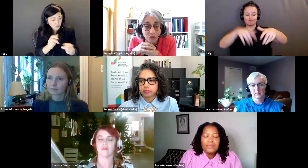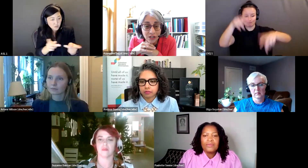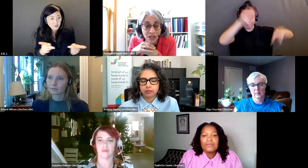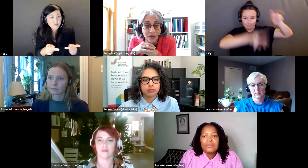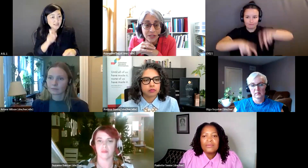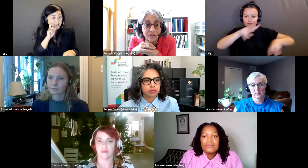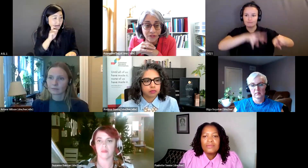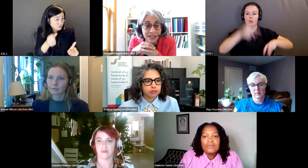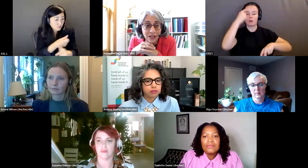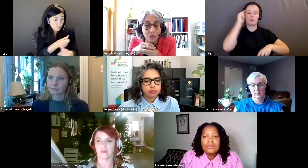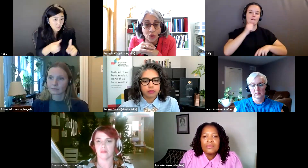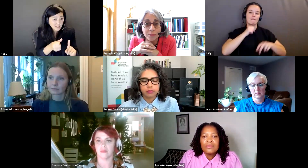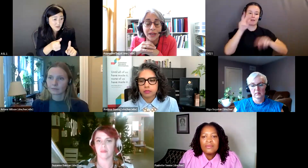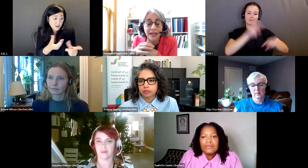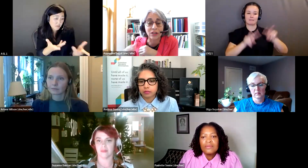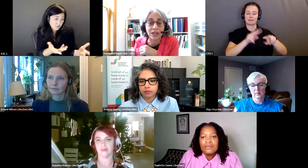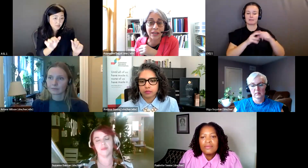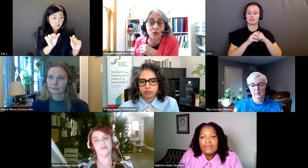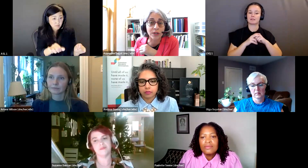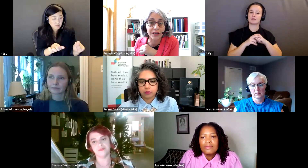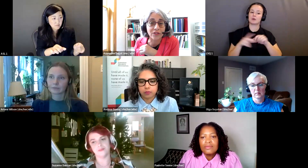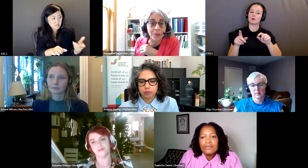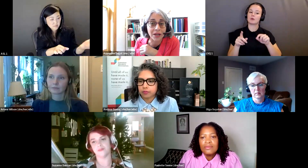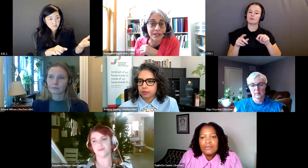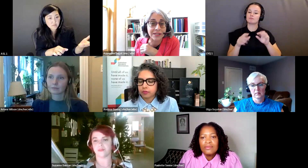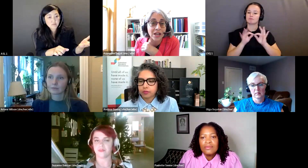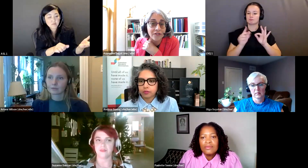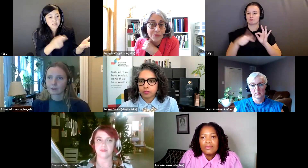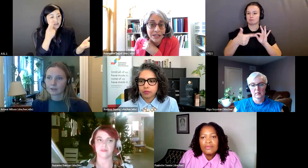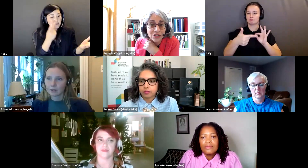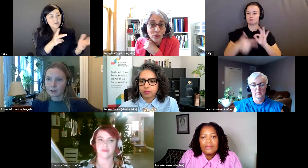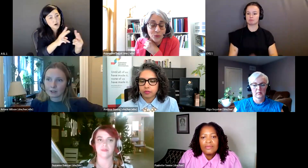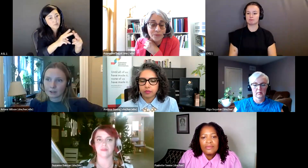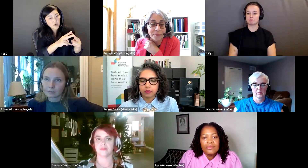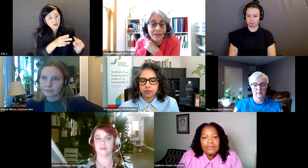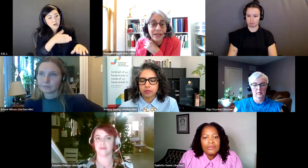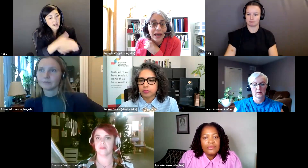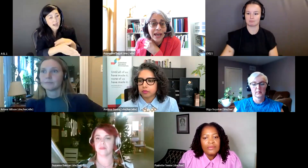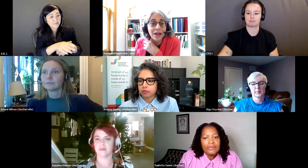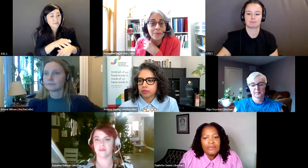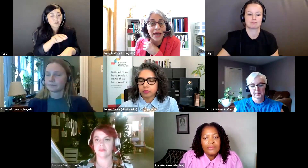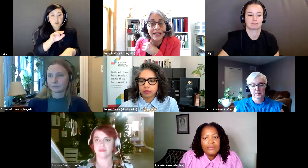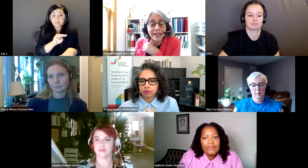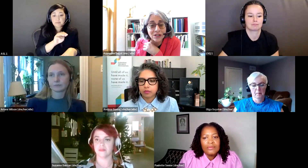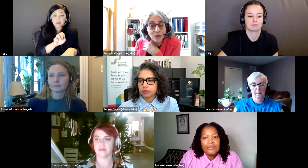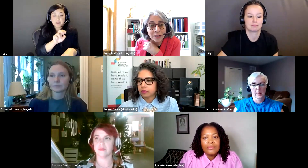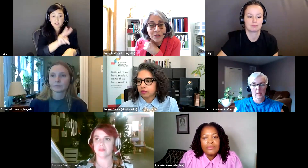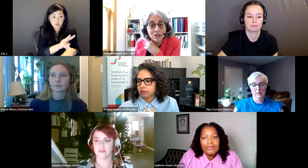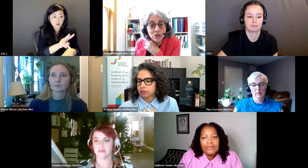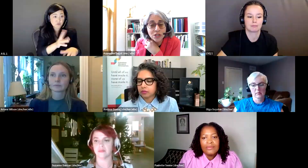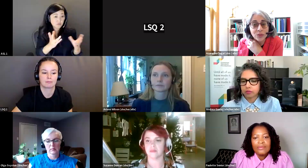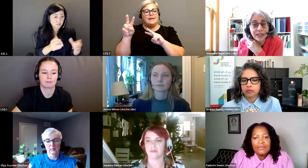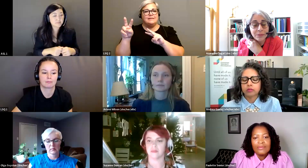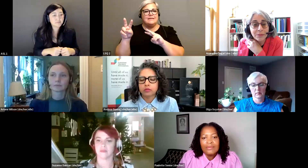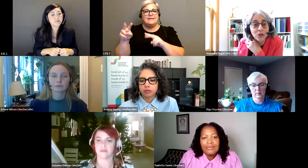can reach out and find out more by looking at the work of our partners After Me Too. And later on, I'm